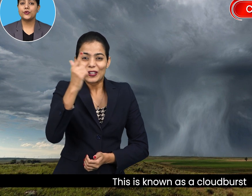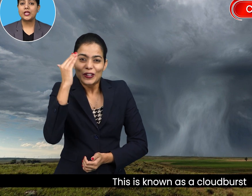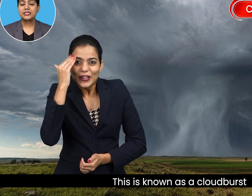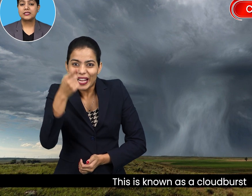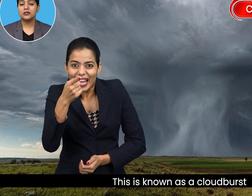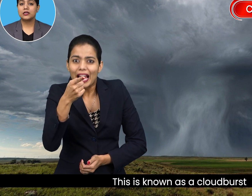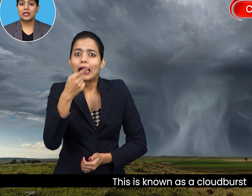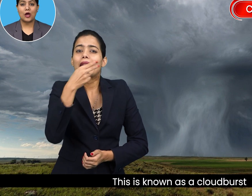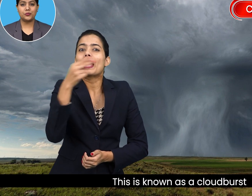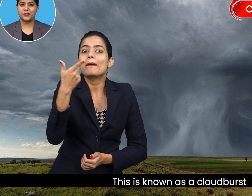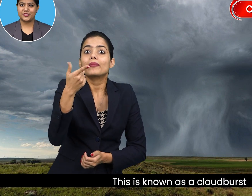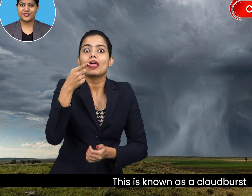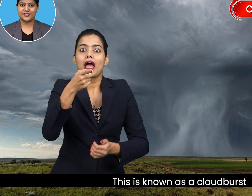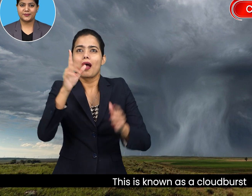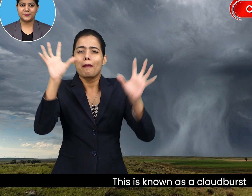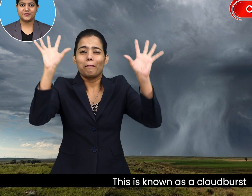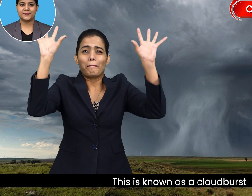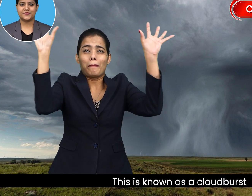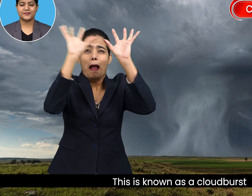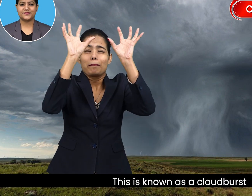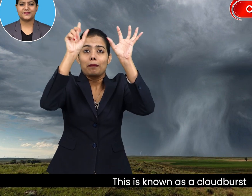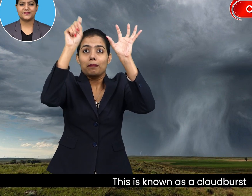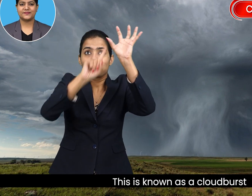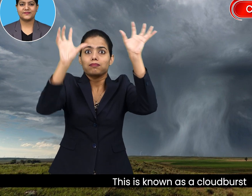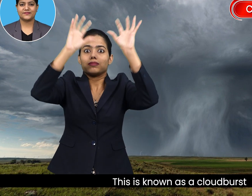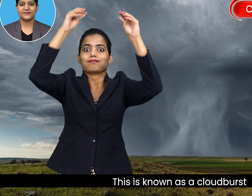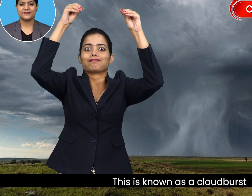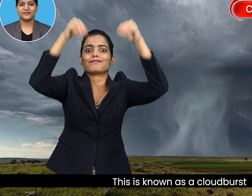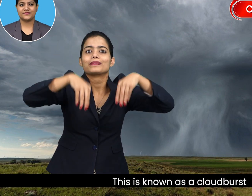This is known as a cloudburst.